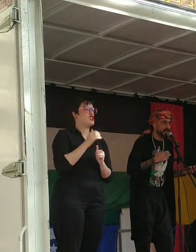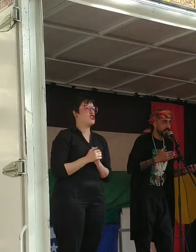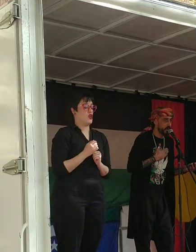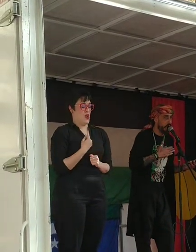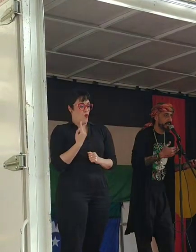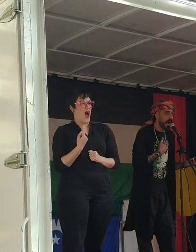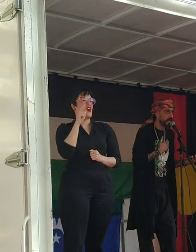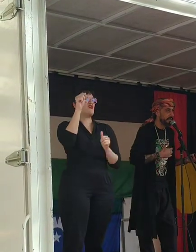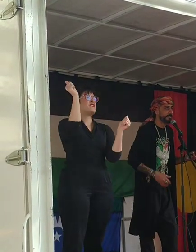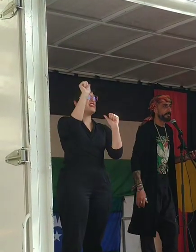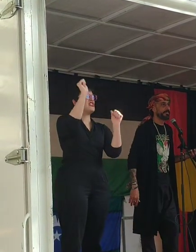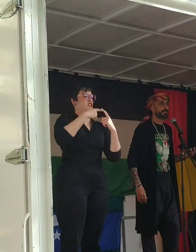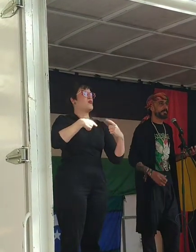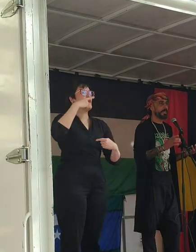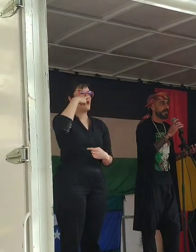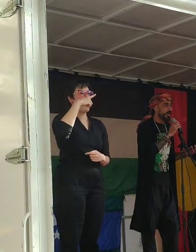We are one and you are done.